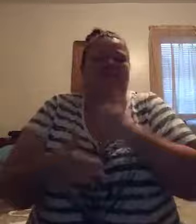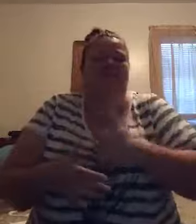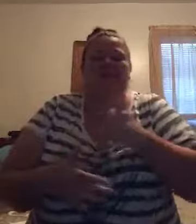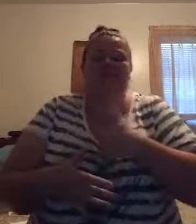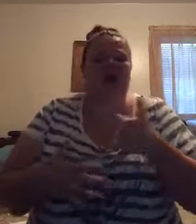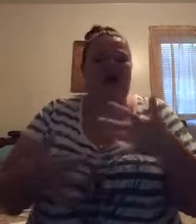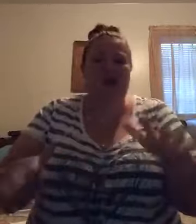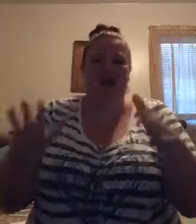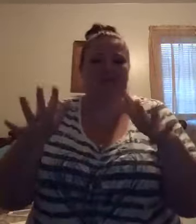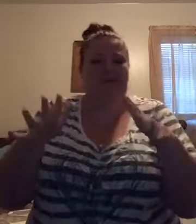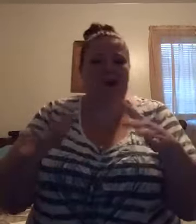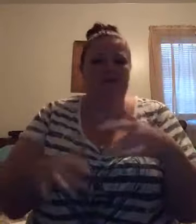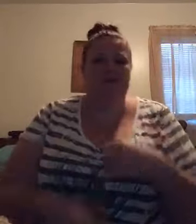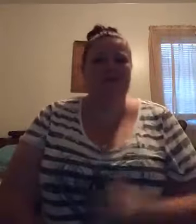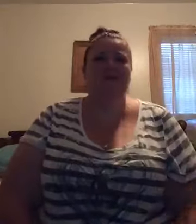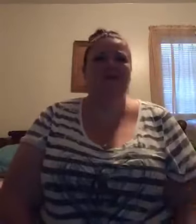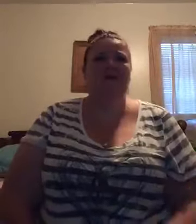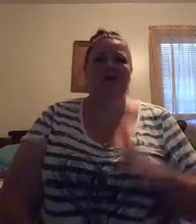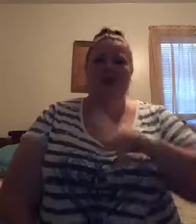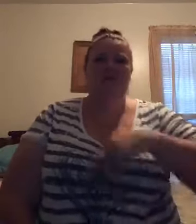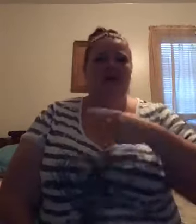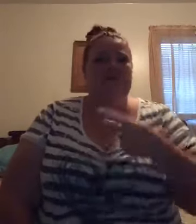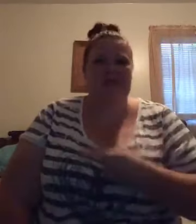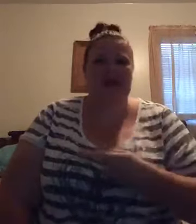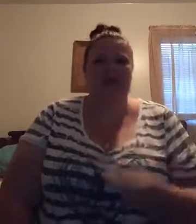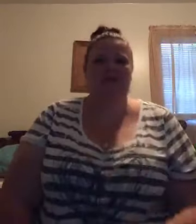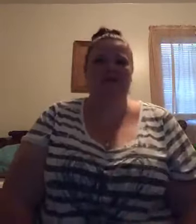I'm sorry, I'm nervous, I'm upset.